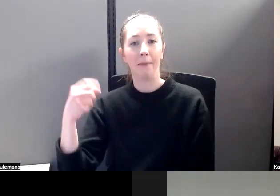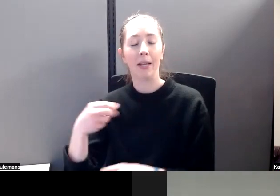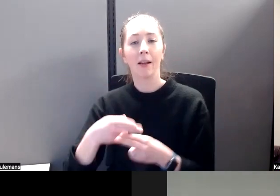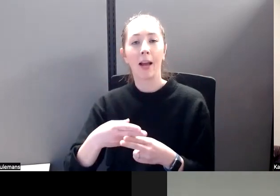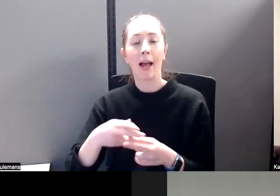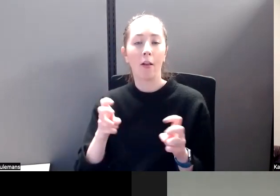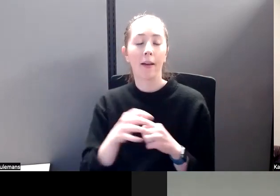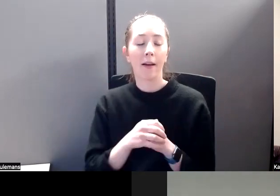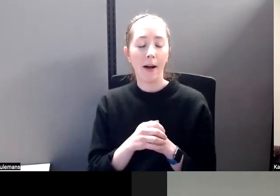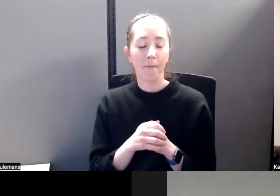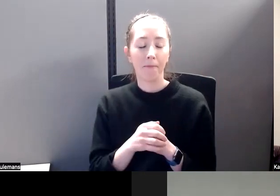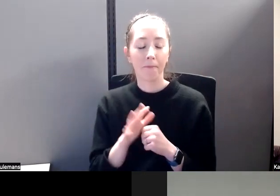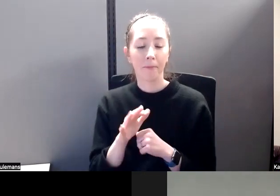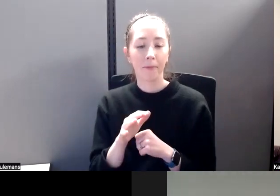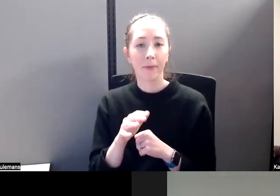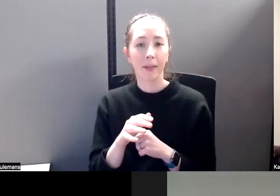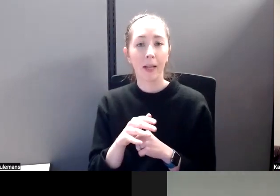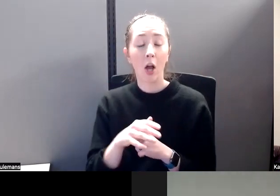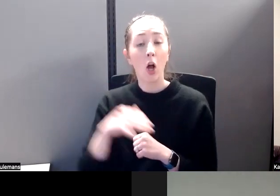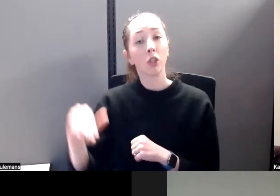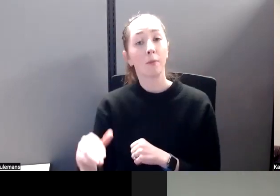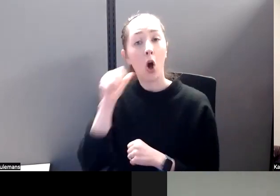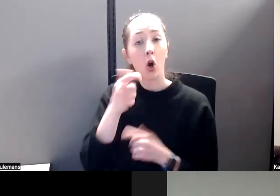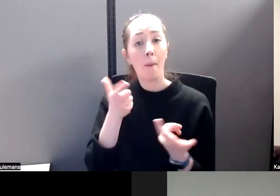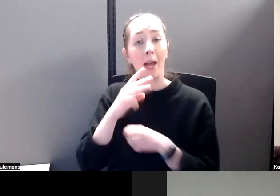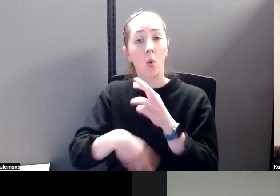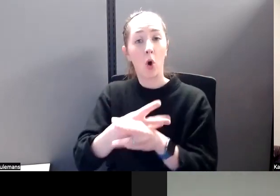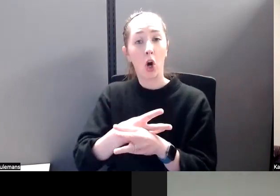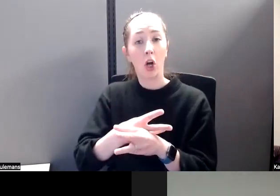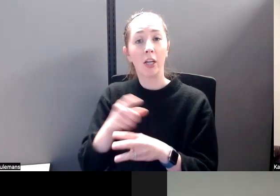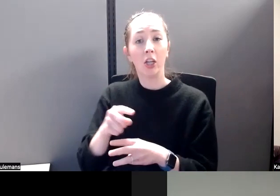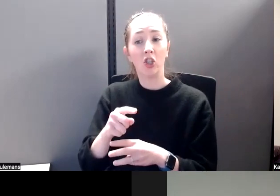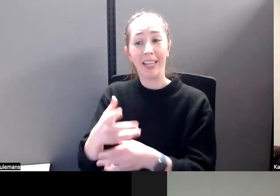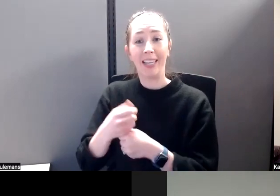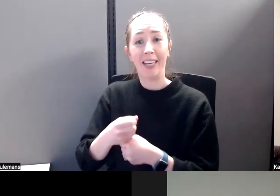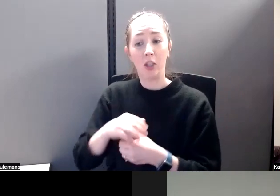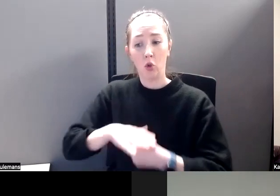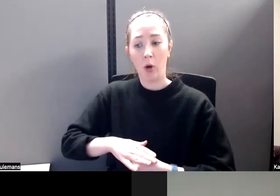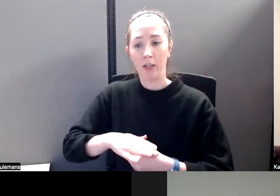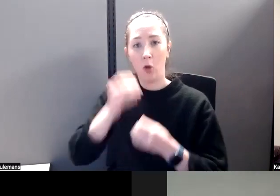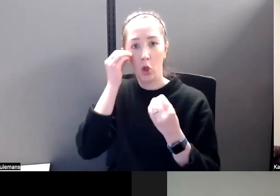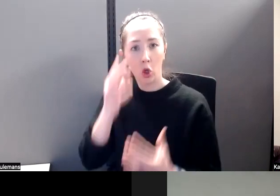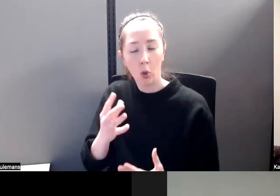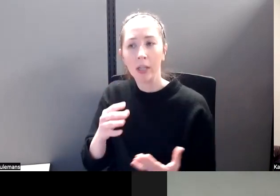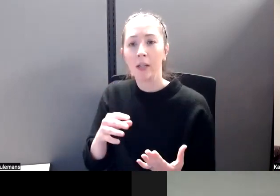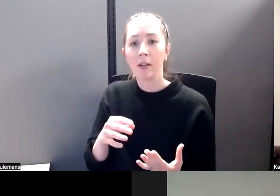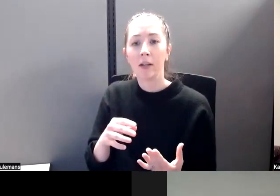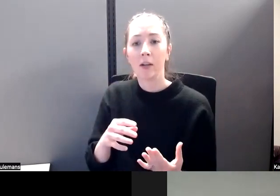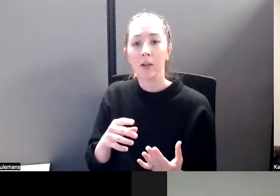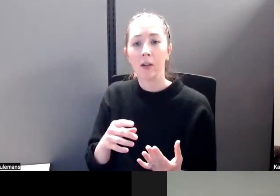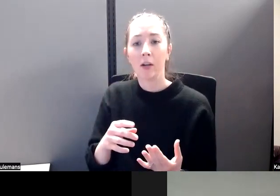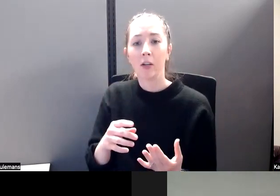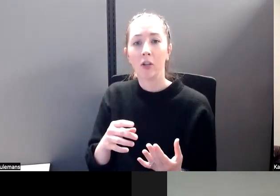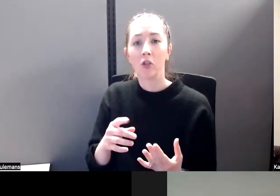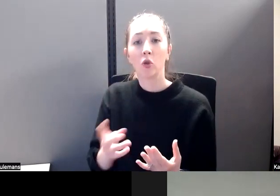it Small Girl, Big World. It's when she gets stressful news and she's standing. So I purposely put her in front of